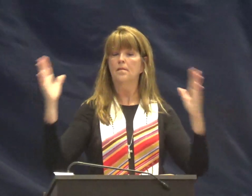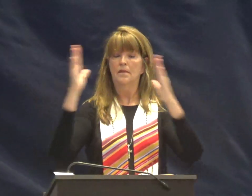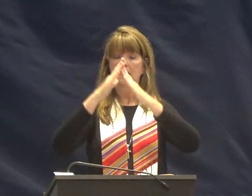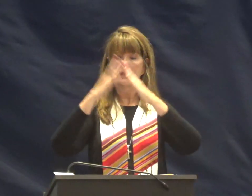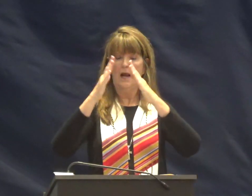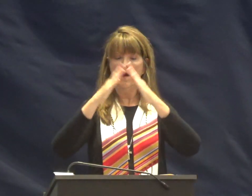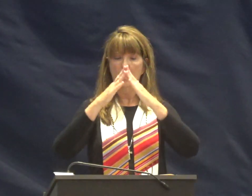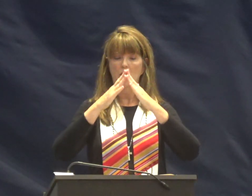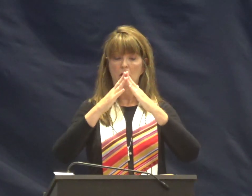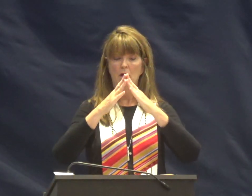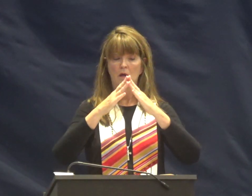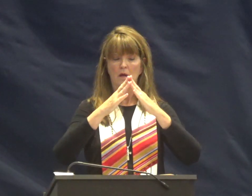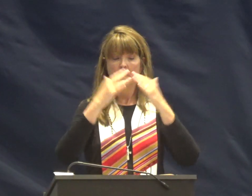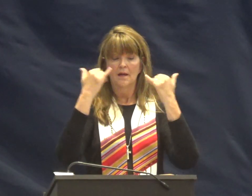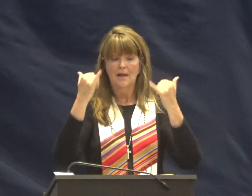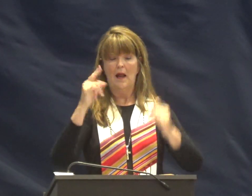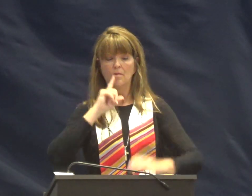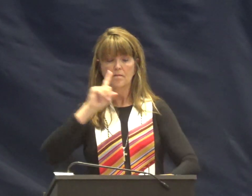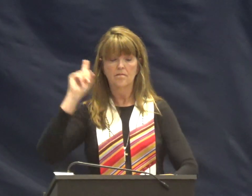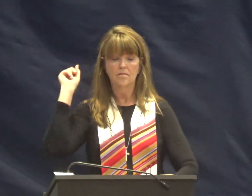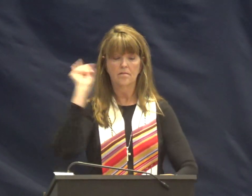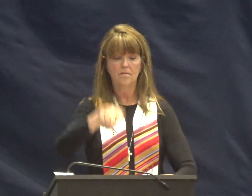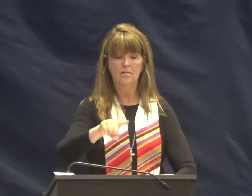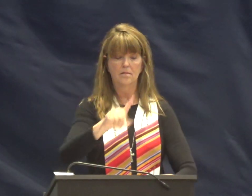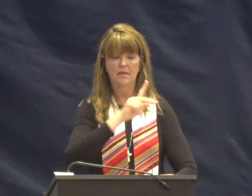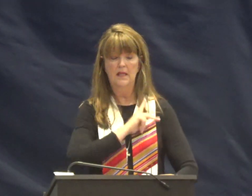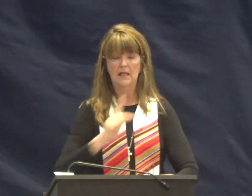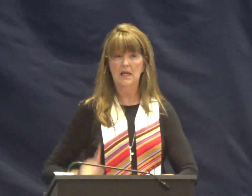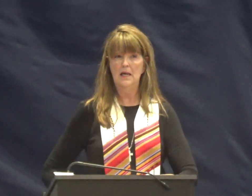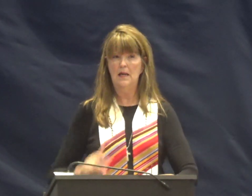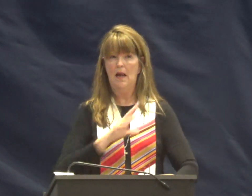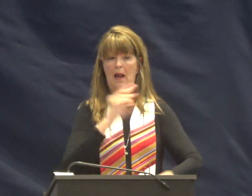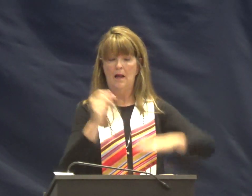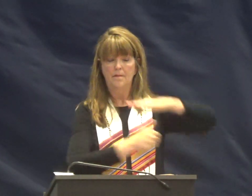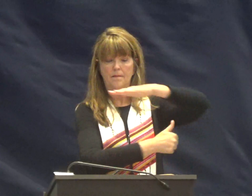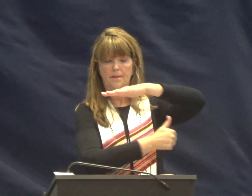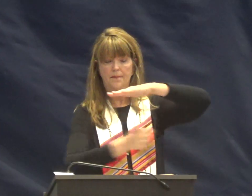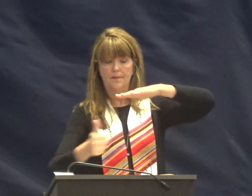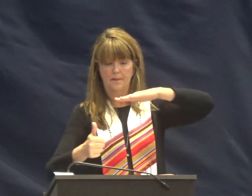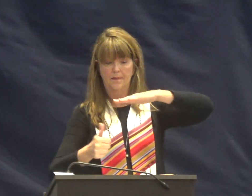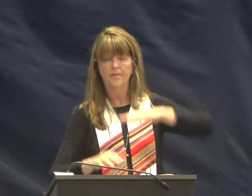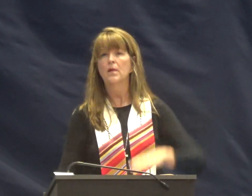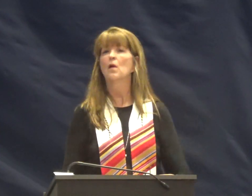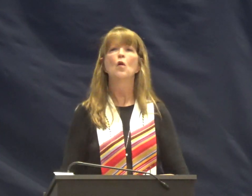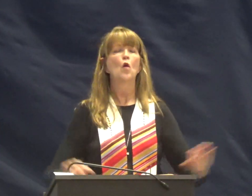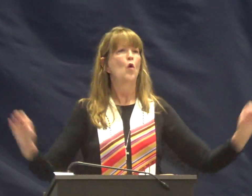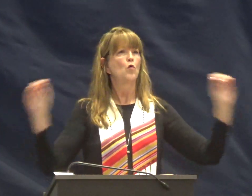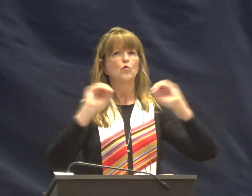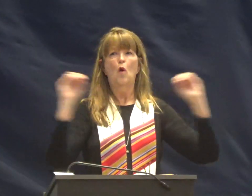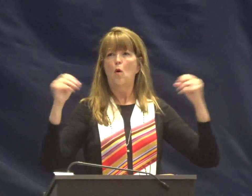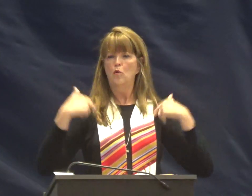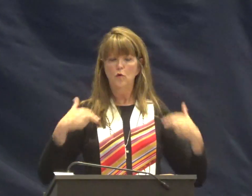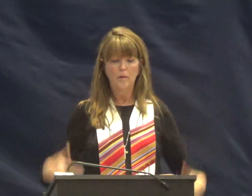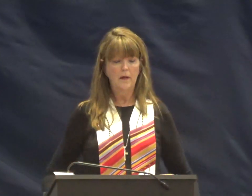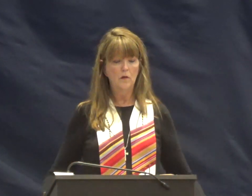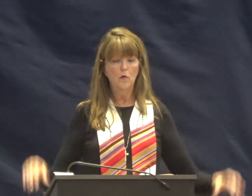Then he had a proclamation made in Nineveh by the decree of the king and his nobles, no